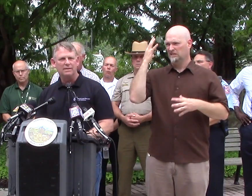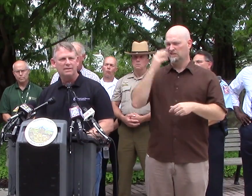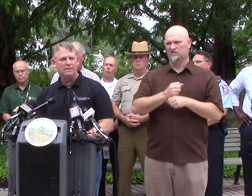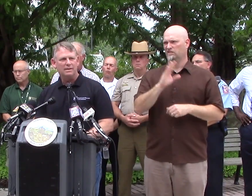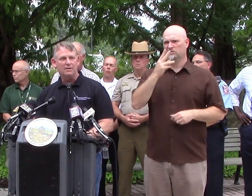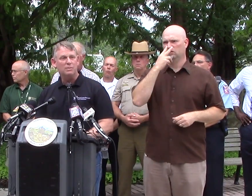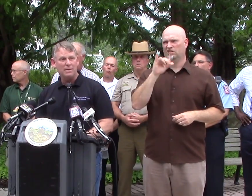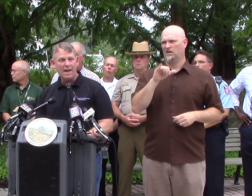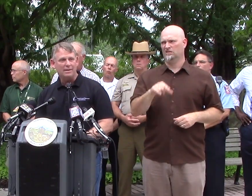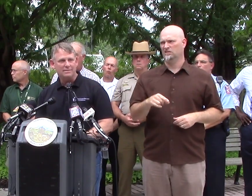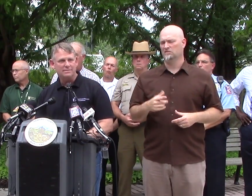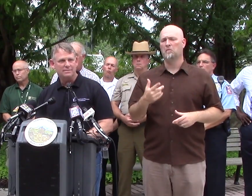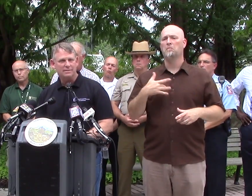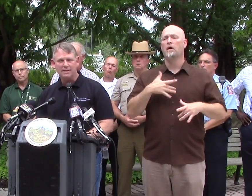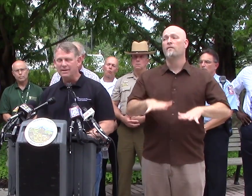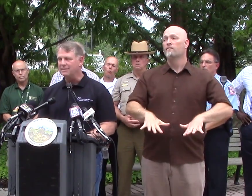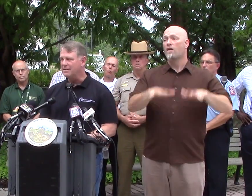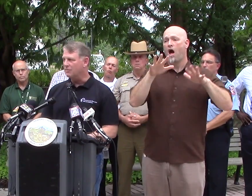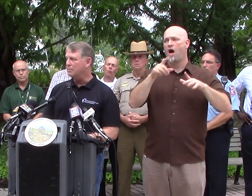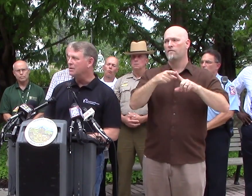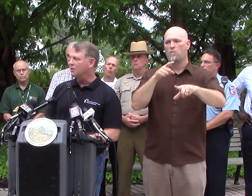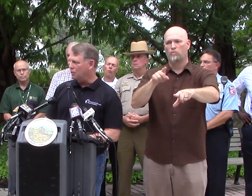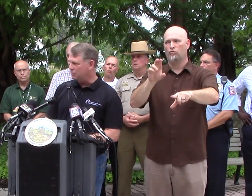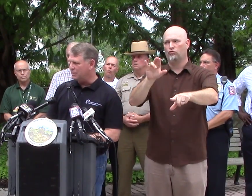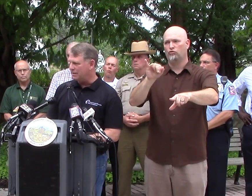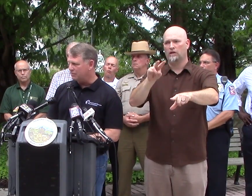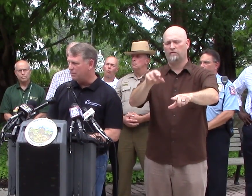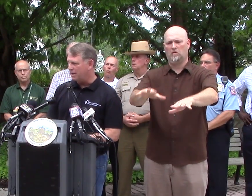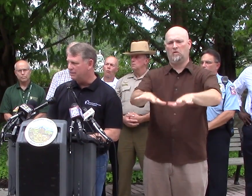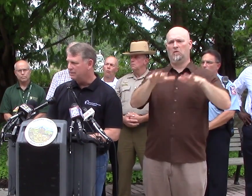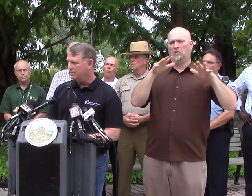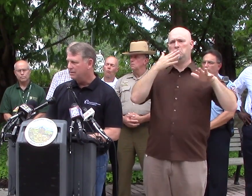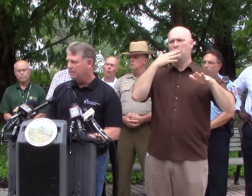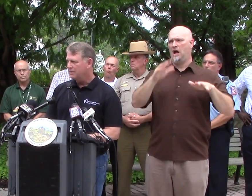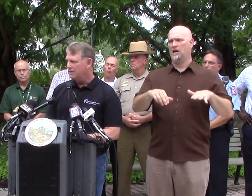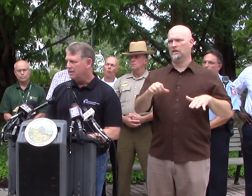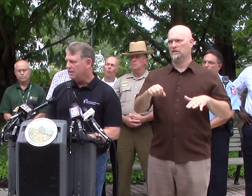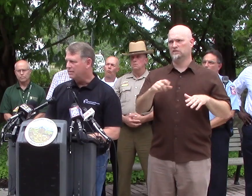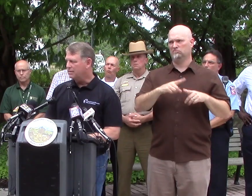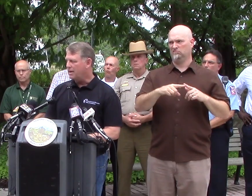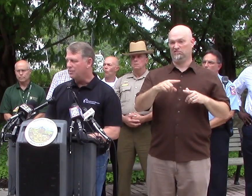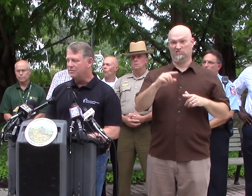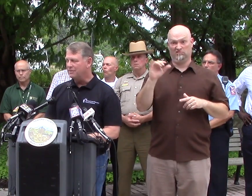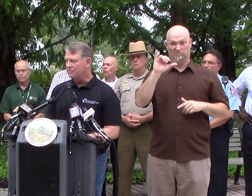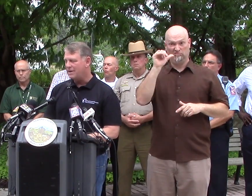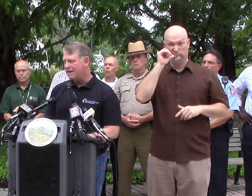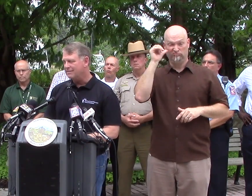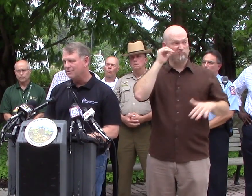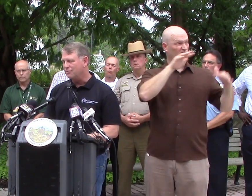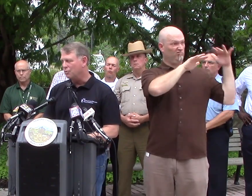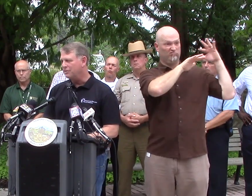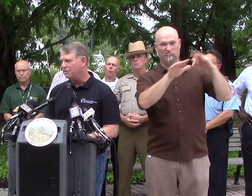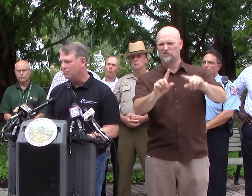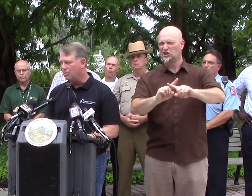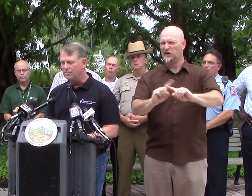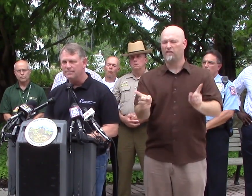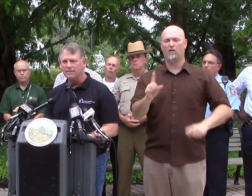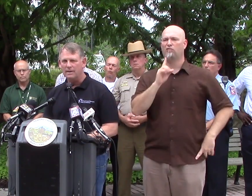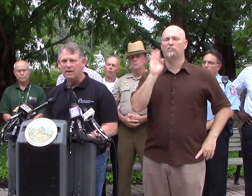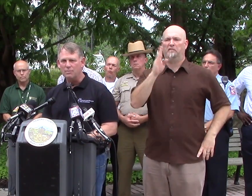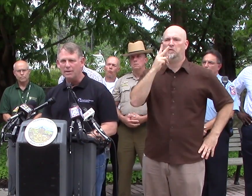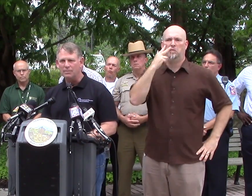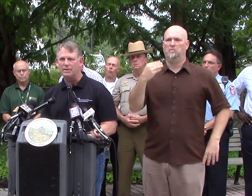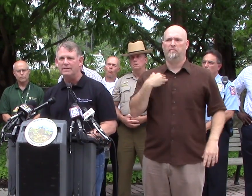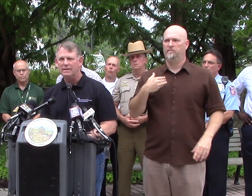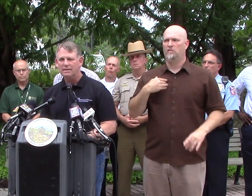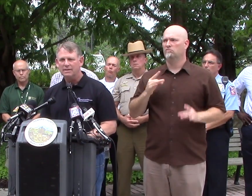past. And it's been bad. It has never been close to being this bad. I was here for Agnes. I was 14 years old.